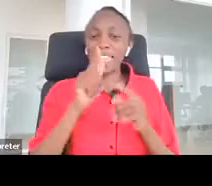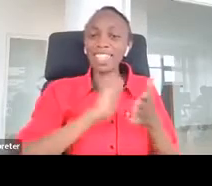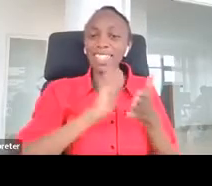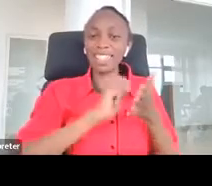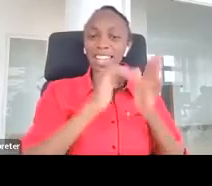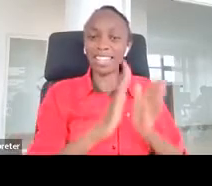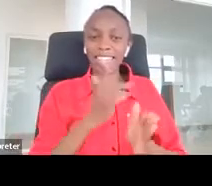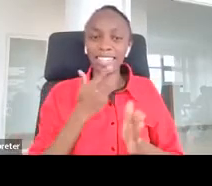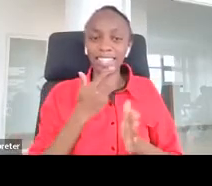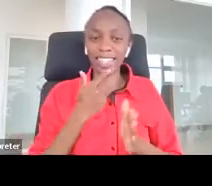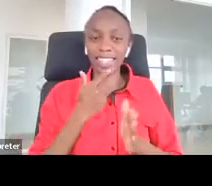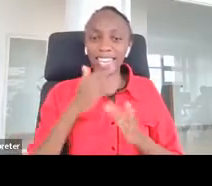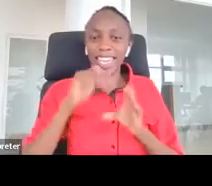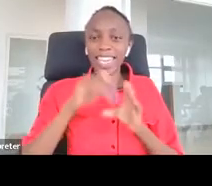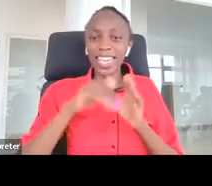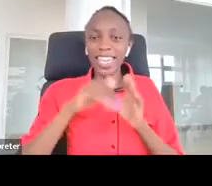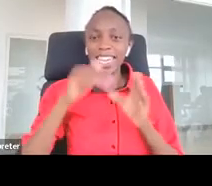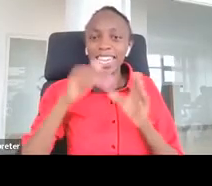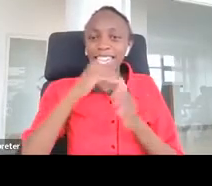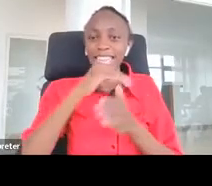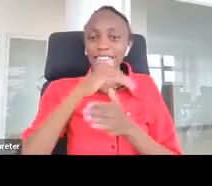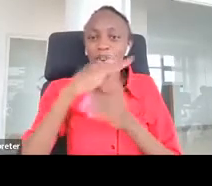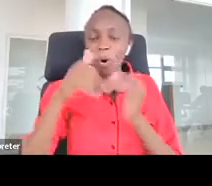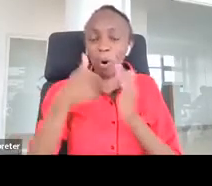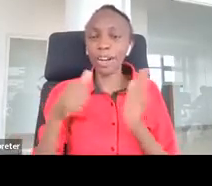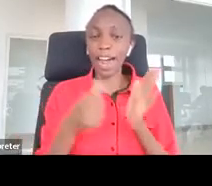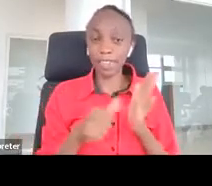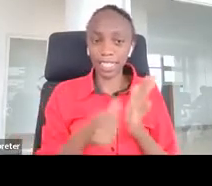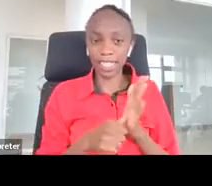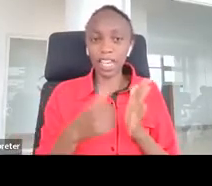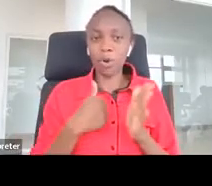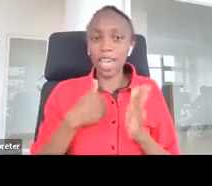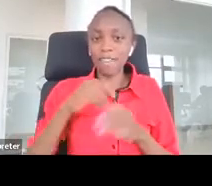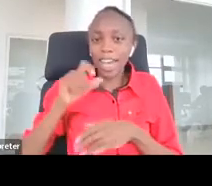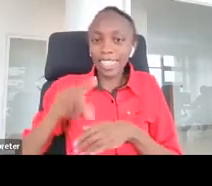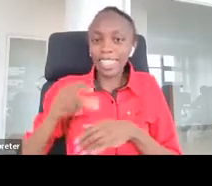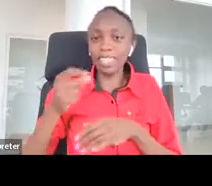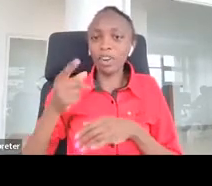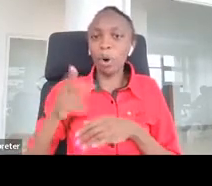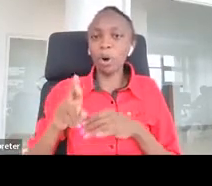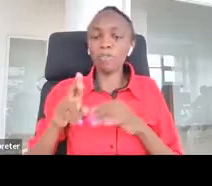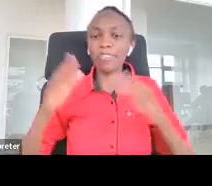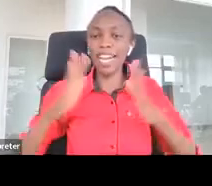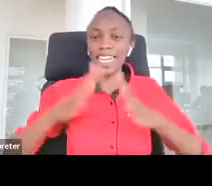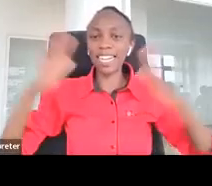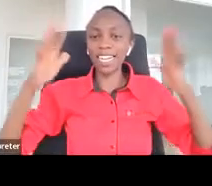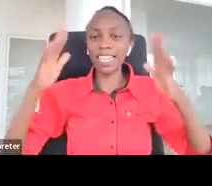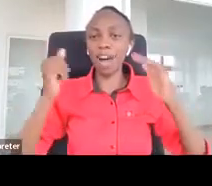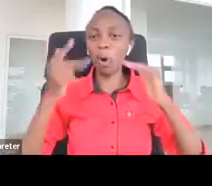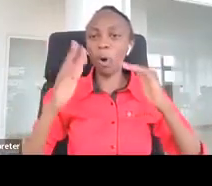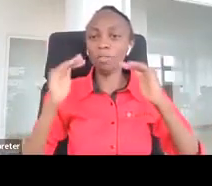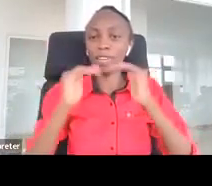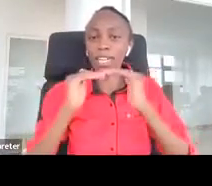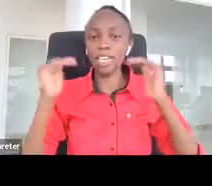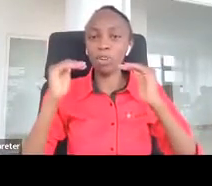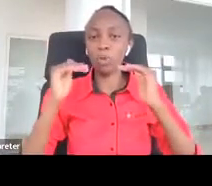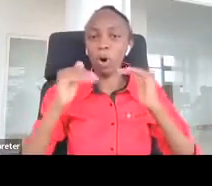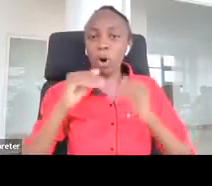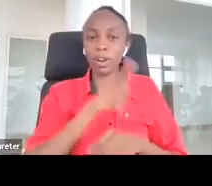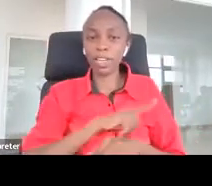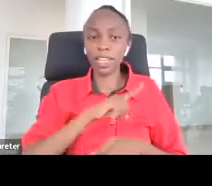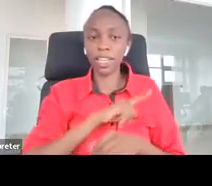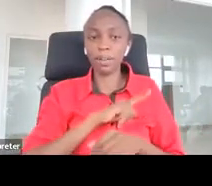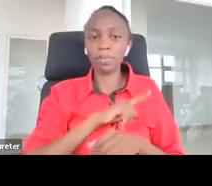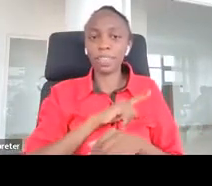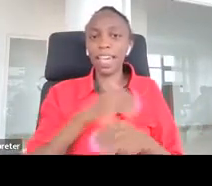"In every adversity, there is a seed of greater or equal fortune. And I thank Allah so